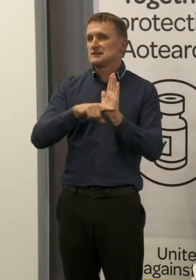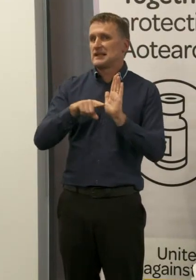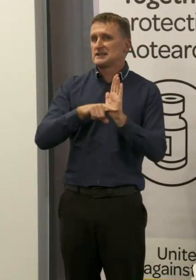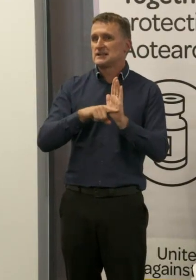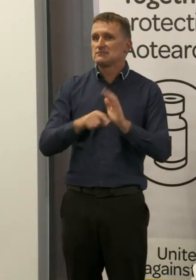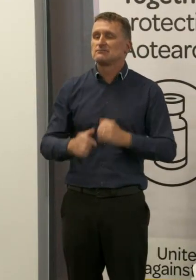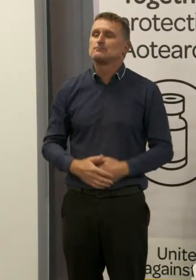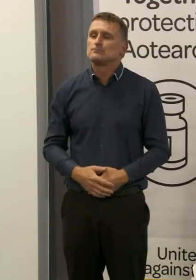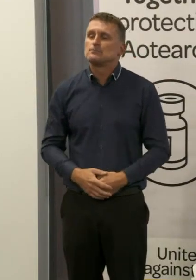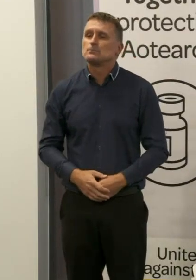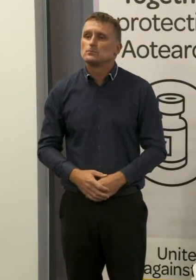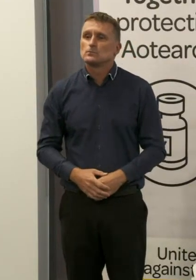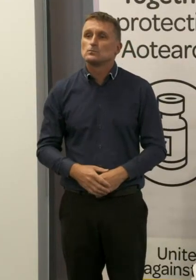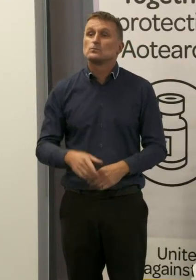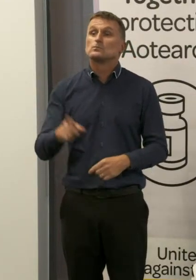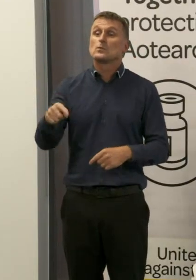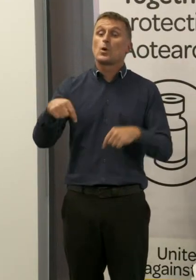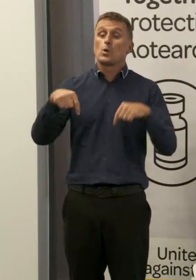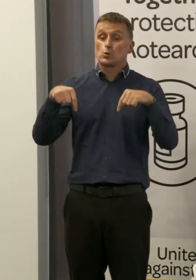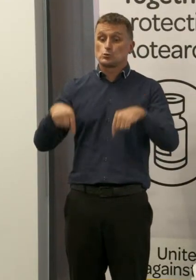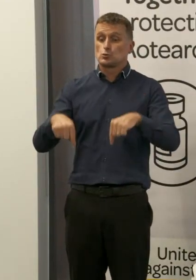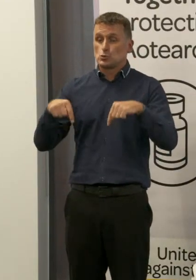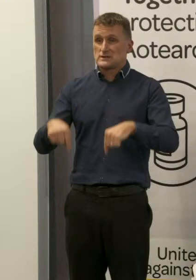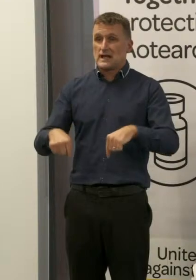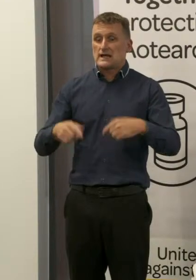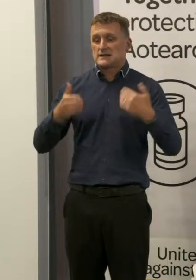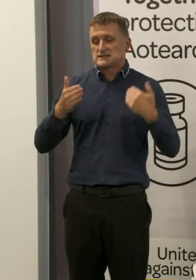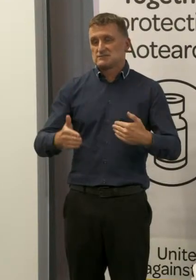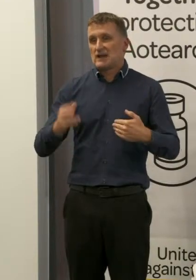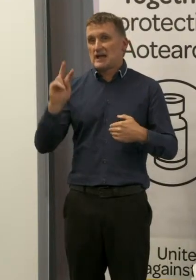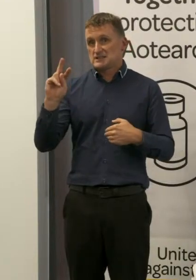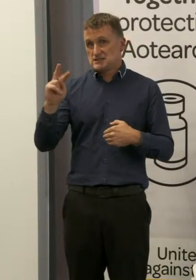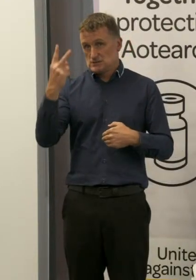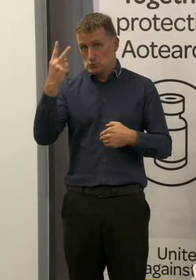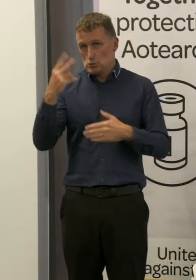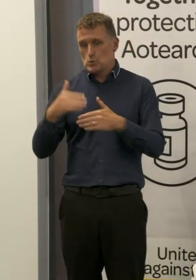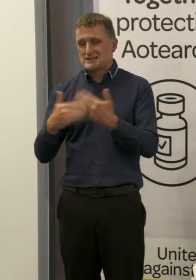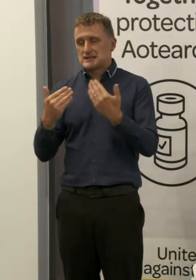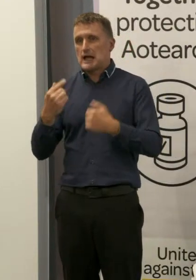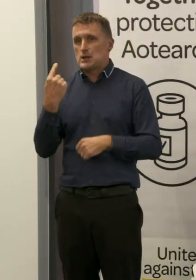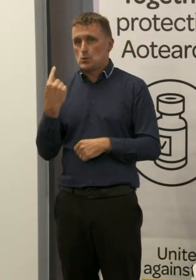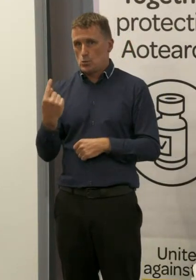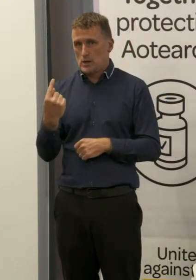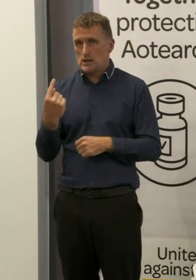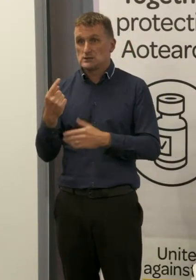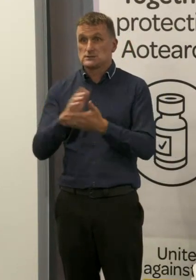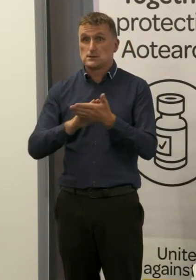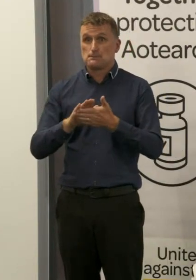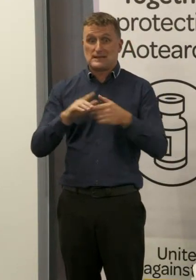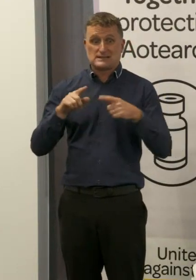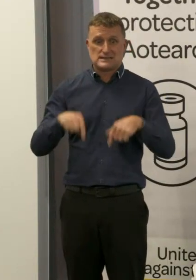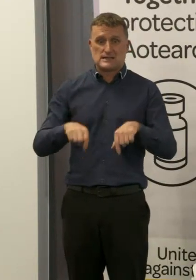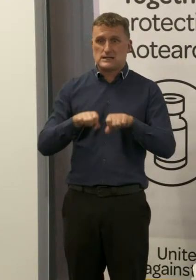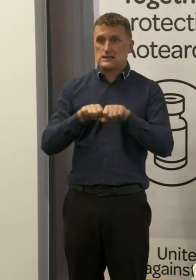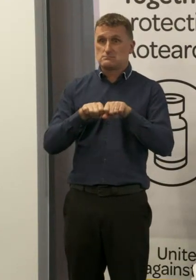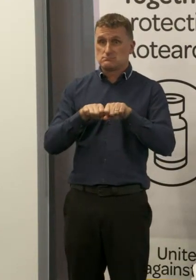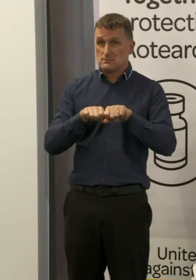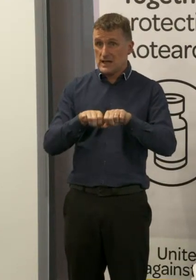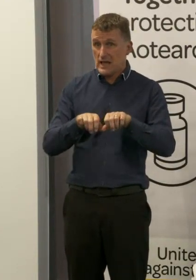first day of phase 2, how would you describe where this current outbreak is at? Have